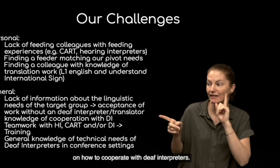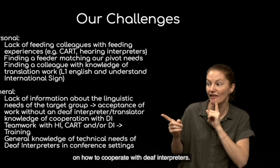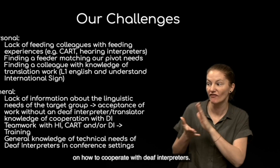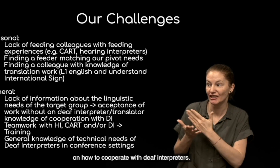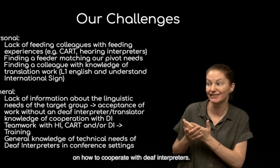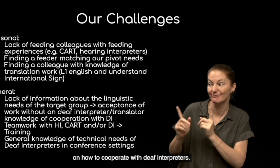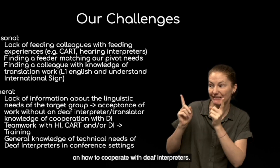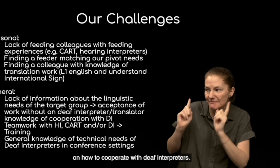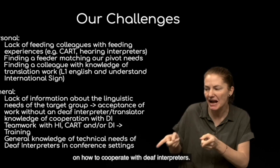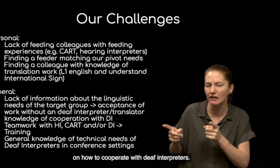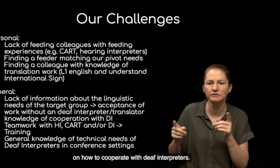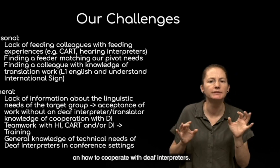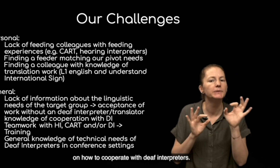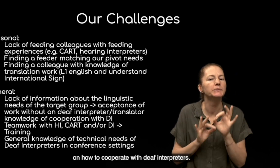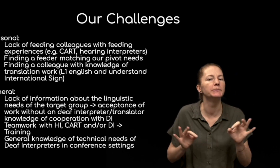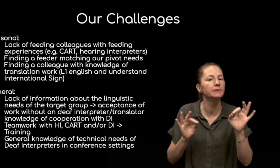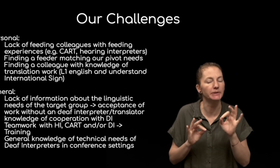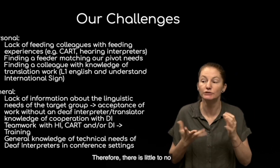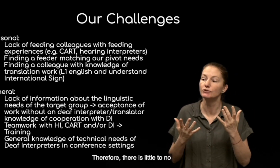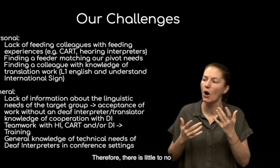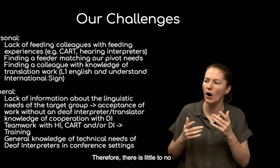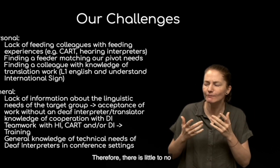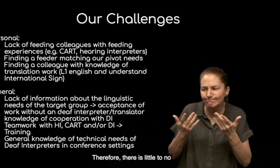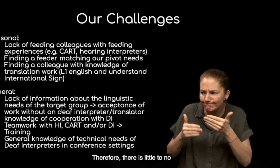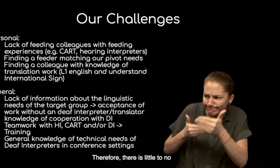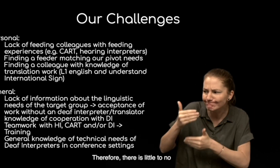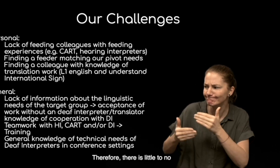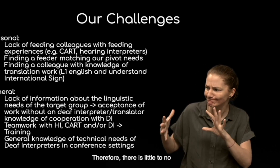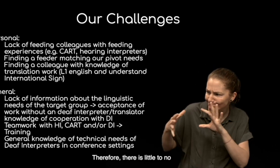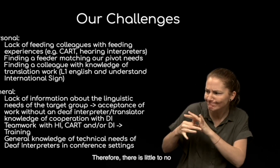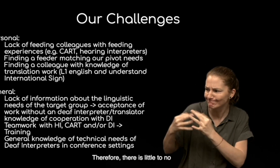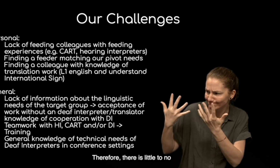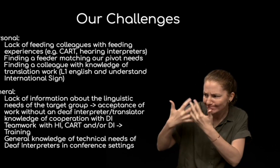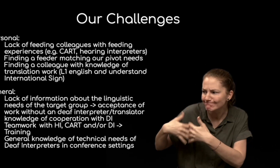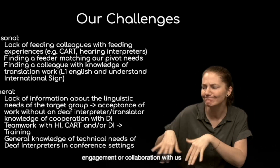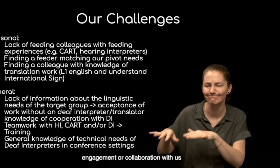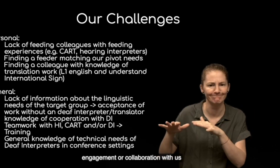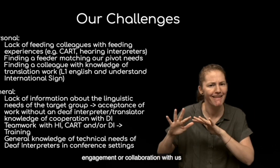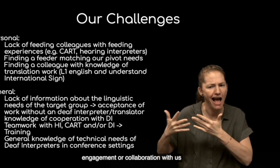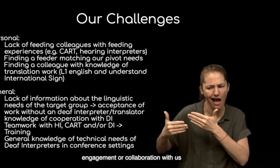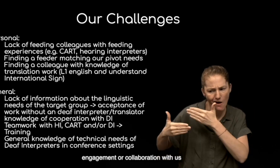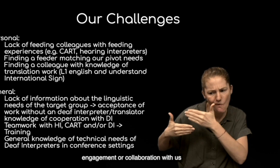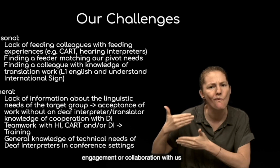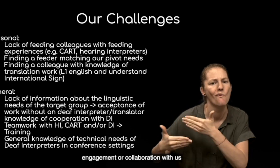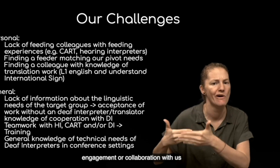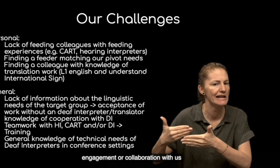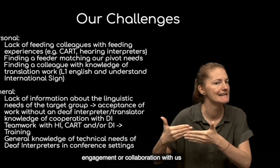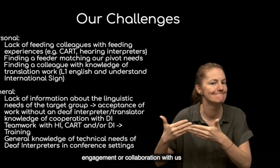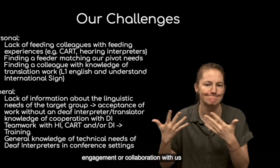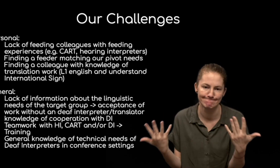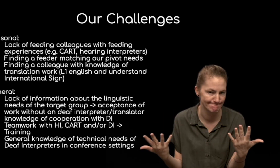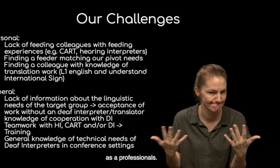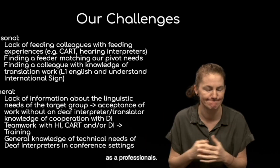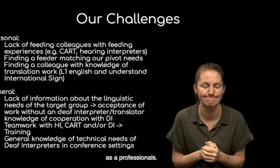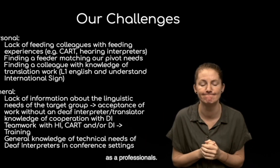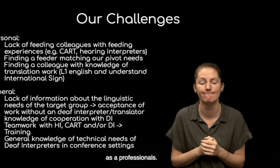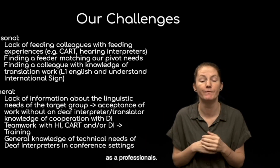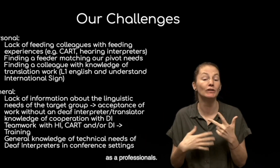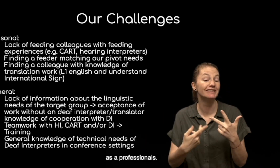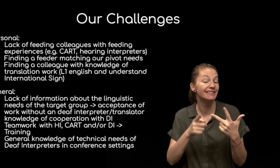interpreters. Therefore, there is little to no engagement or collaboration with us as professionals. The third point